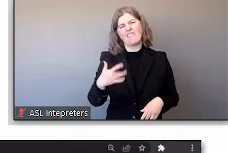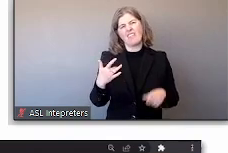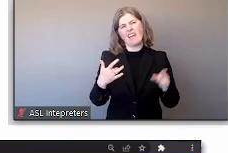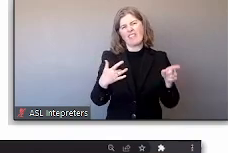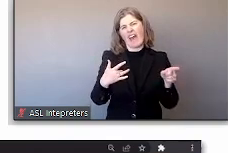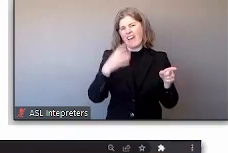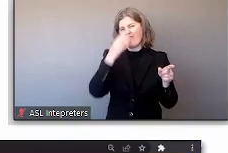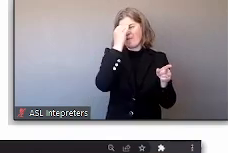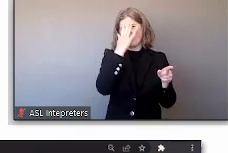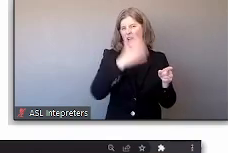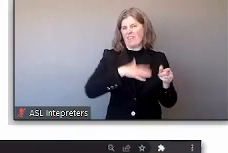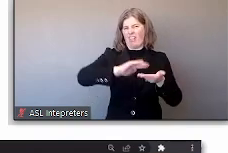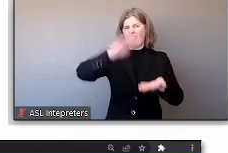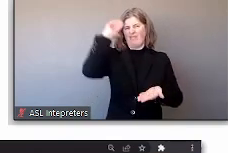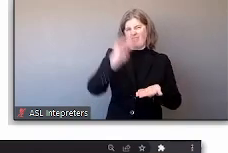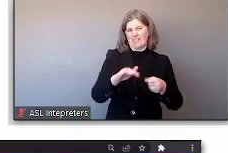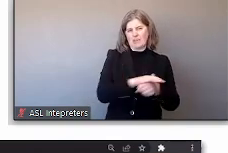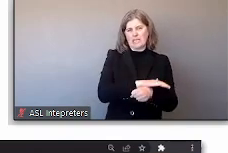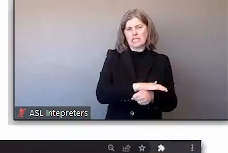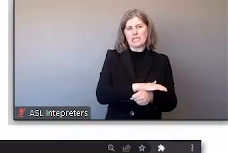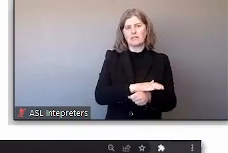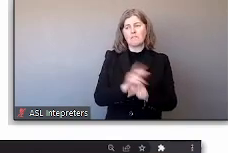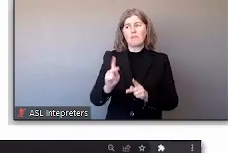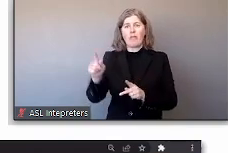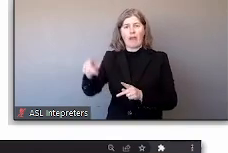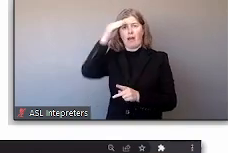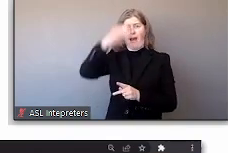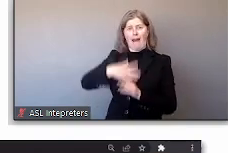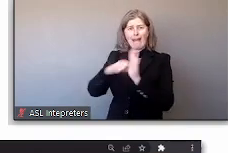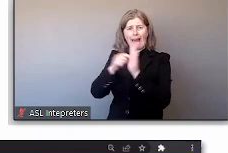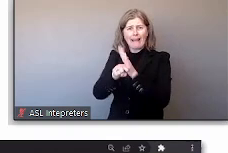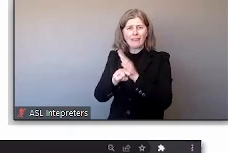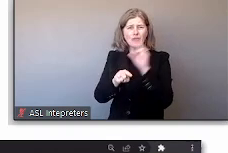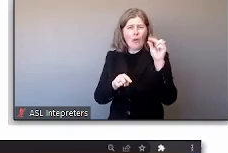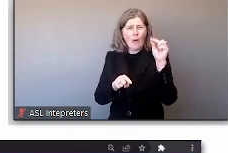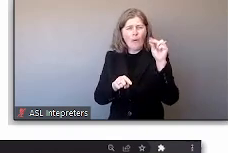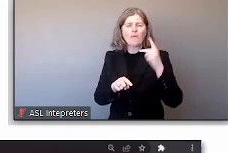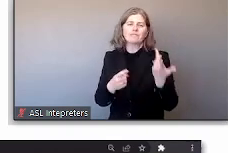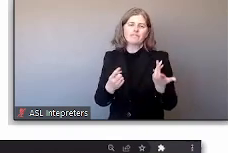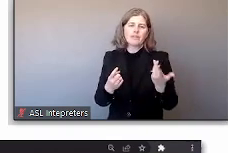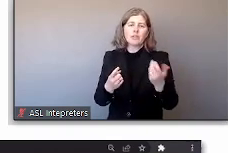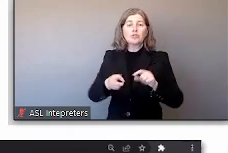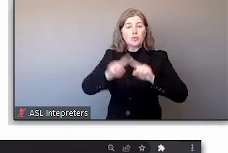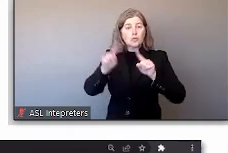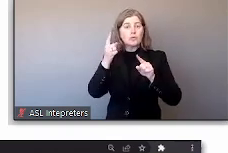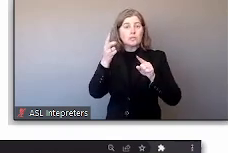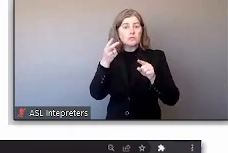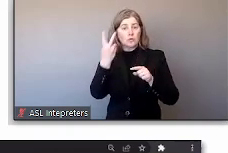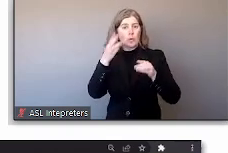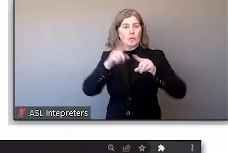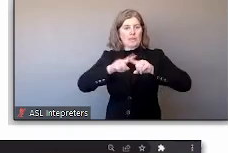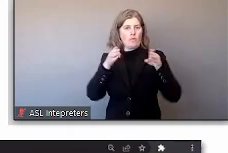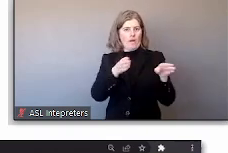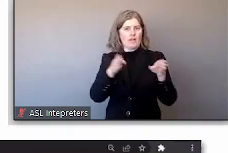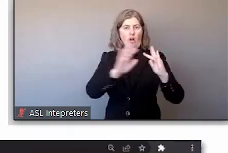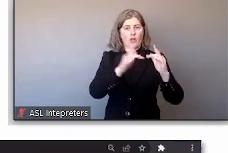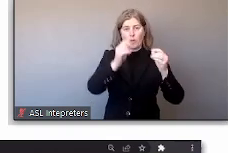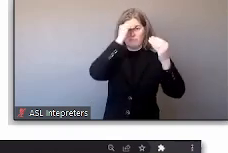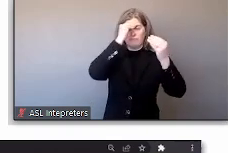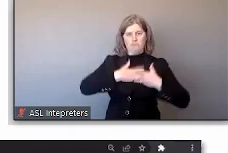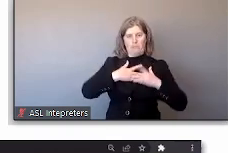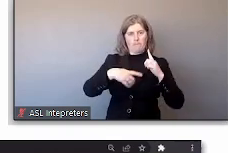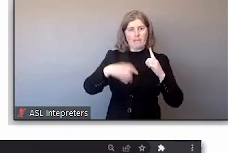complete. Certainly, we're not getting people trying to report negative tests to us. There are two different ways online. You can report a positive test.